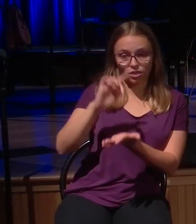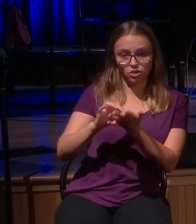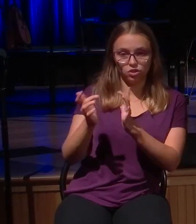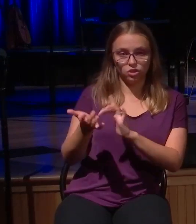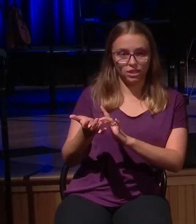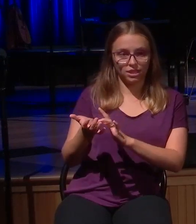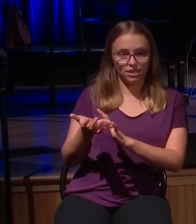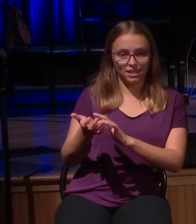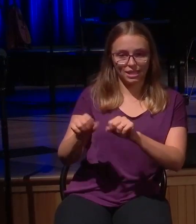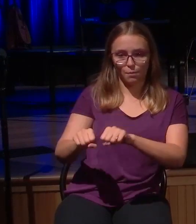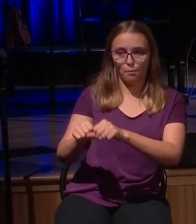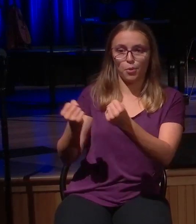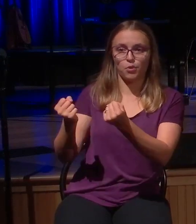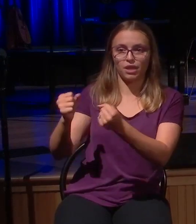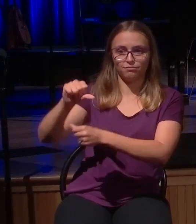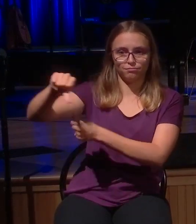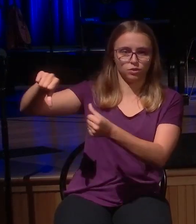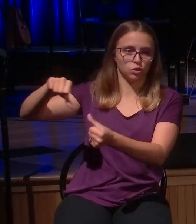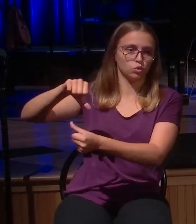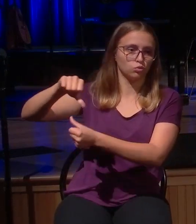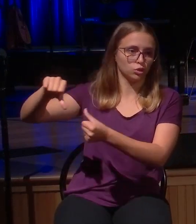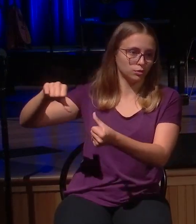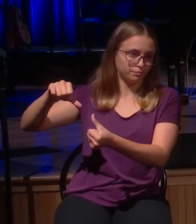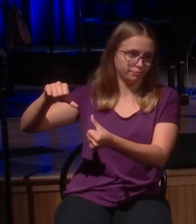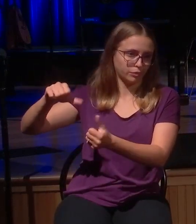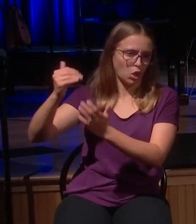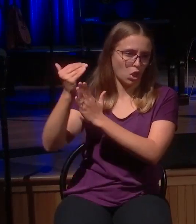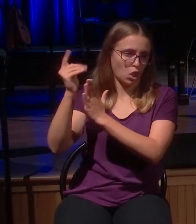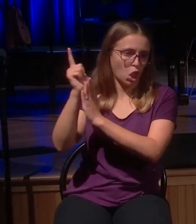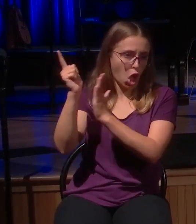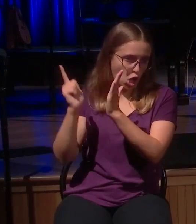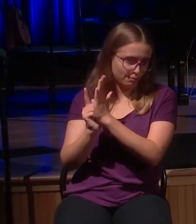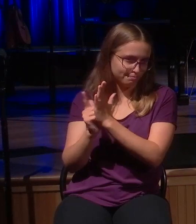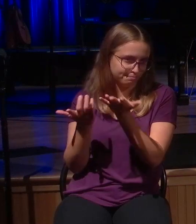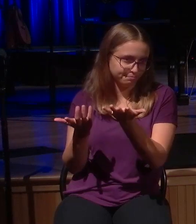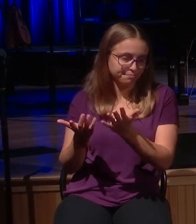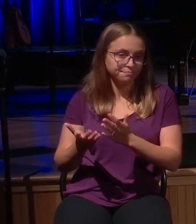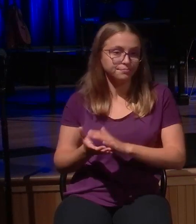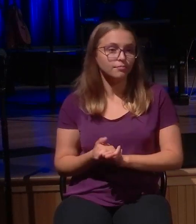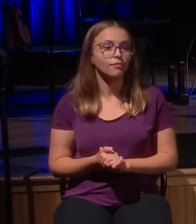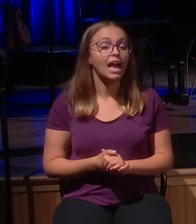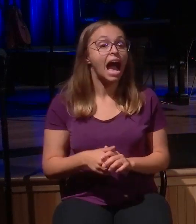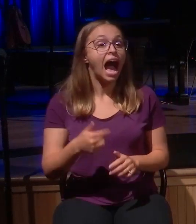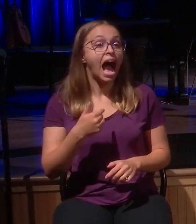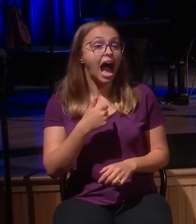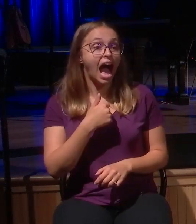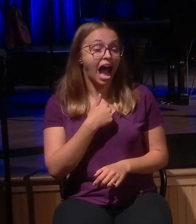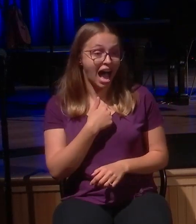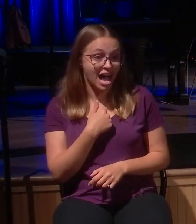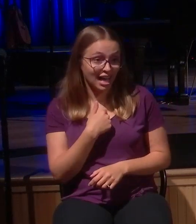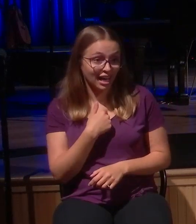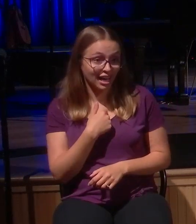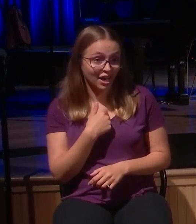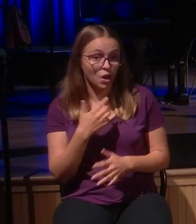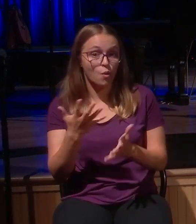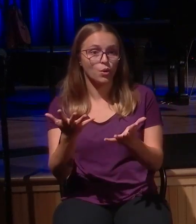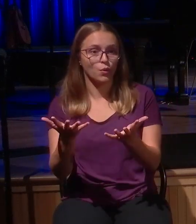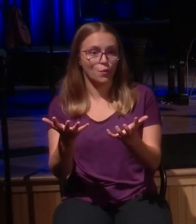long enough now and I've been in ministry long enough. I can tell you this, that I would rather spend an hour with a rough around the edges